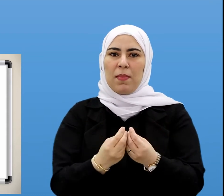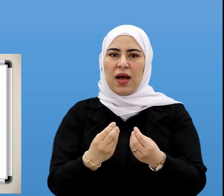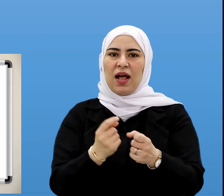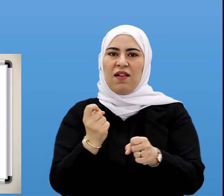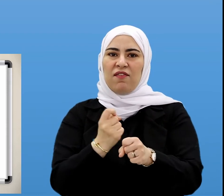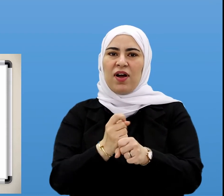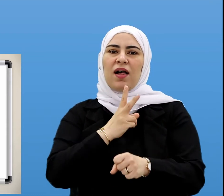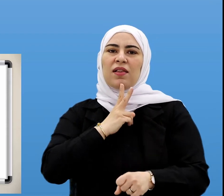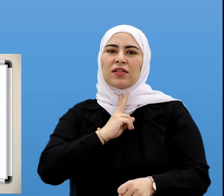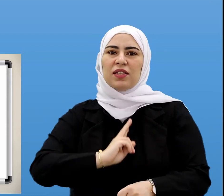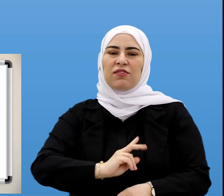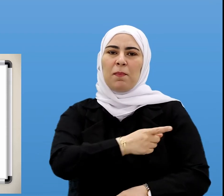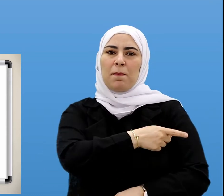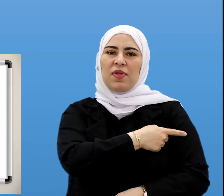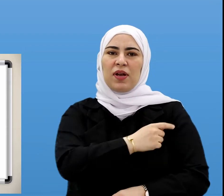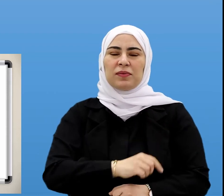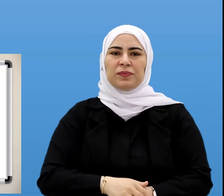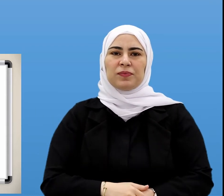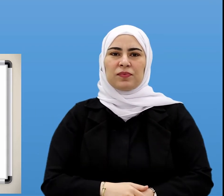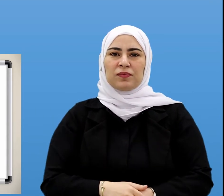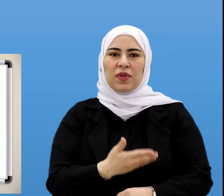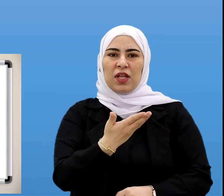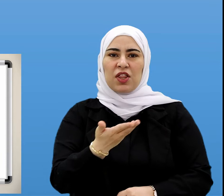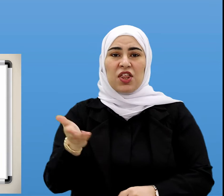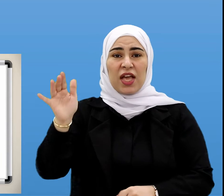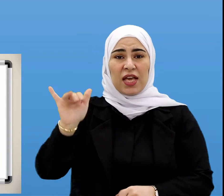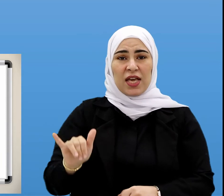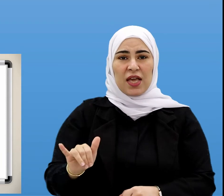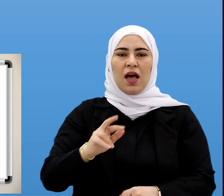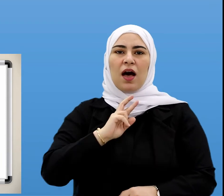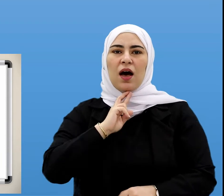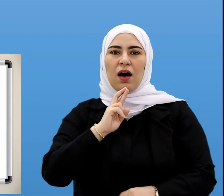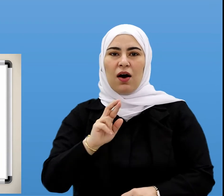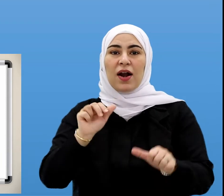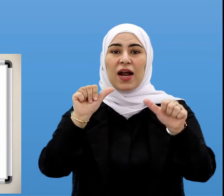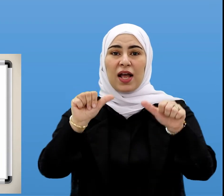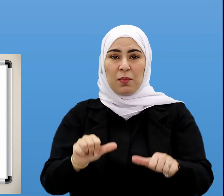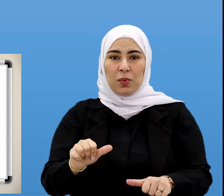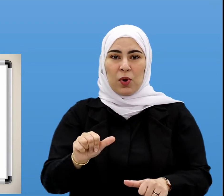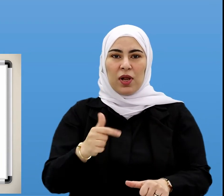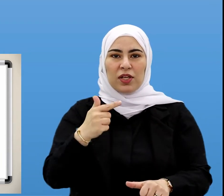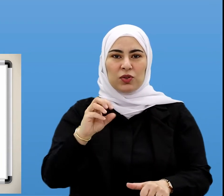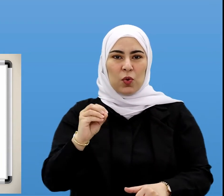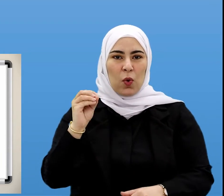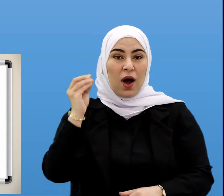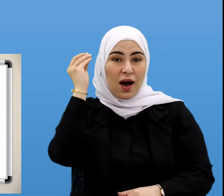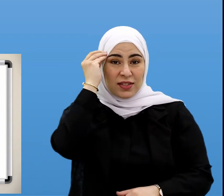Here's an example. They are able to understand what you say. Notice here